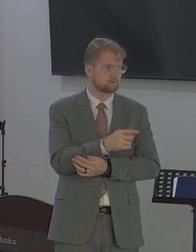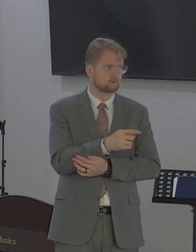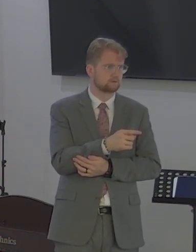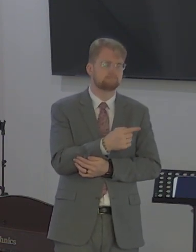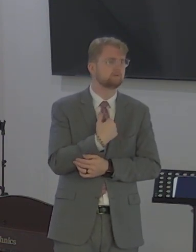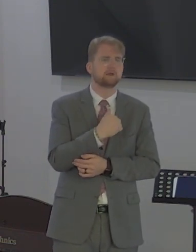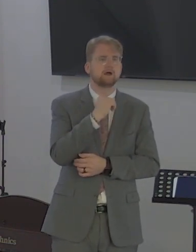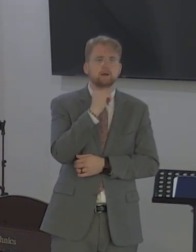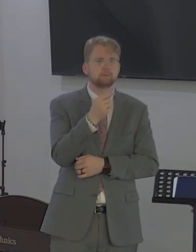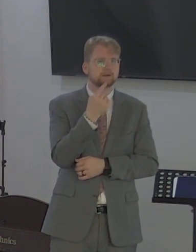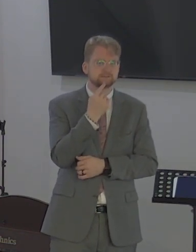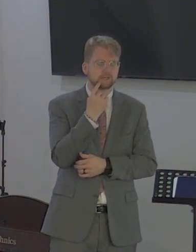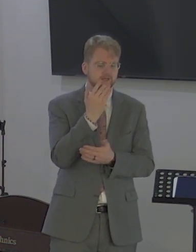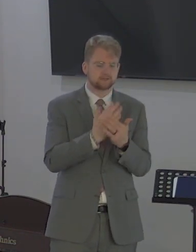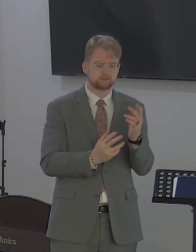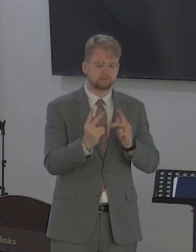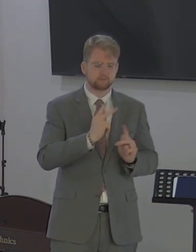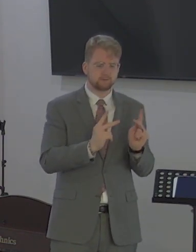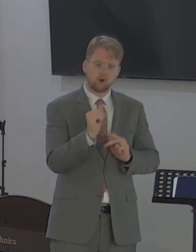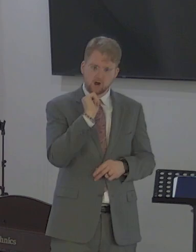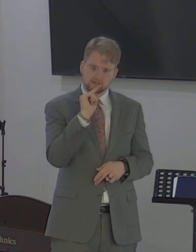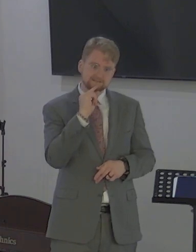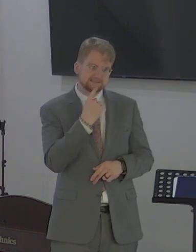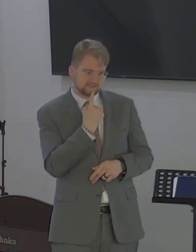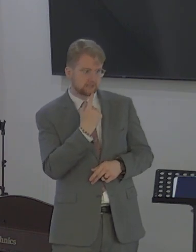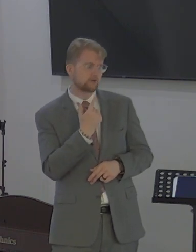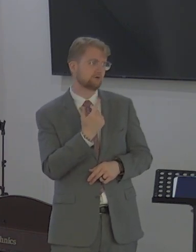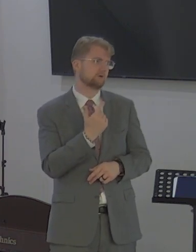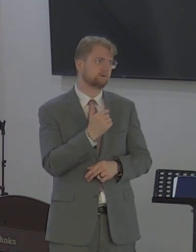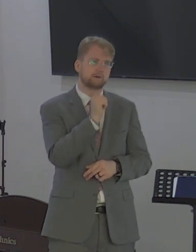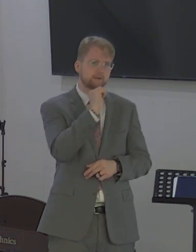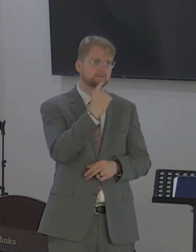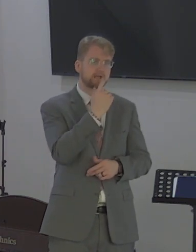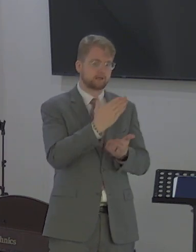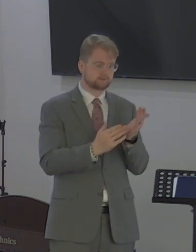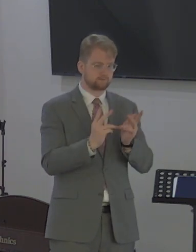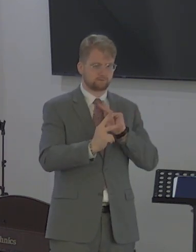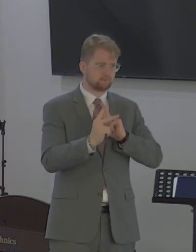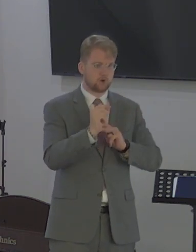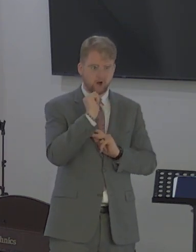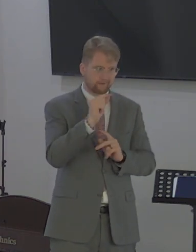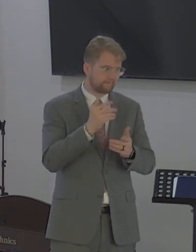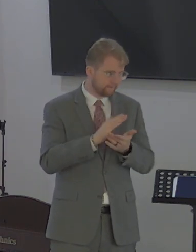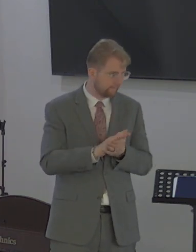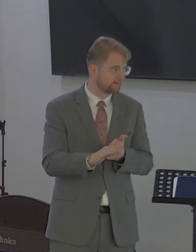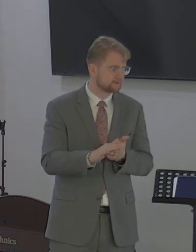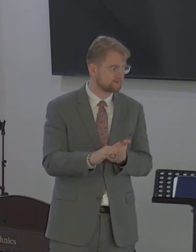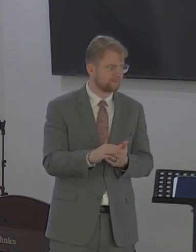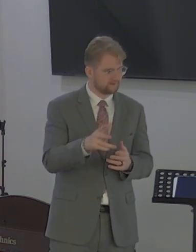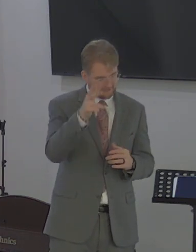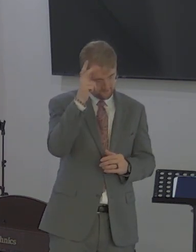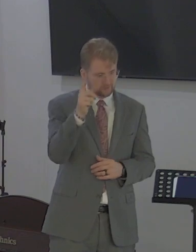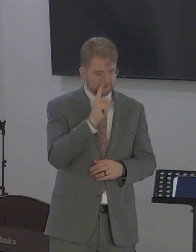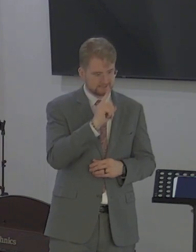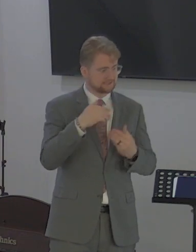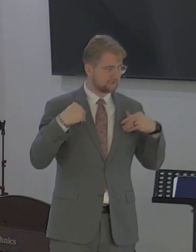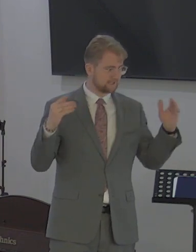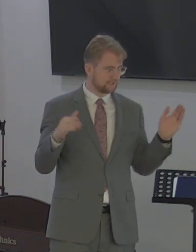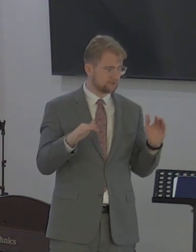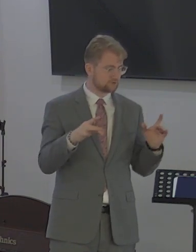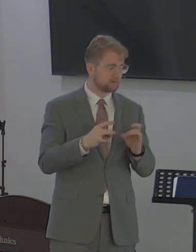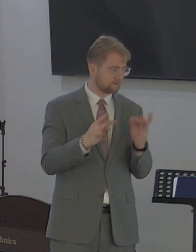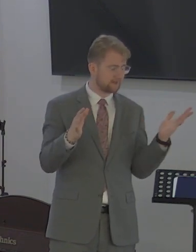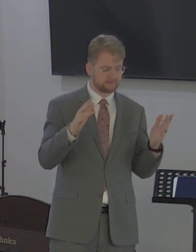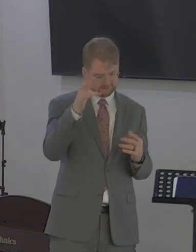I'm not saying some of those people aren't sincere. I'm not saying some of those people are nice. The devil's an angel of light. The devil's seeking who he